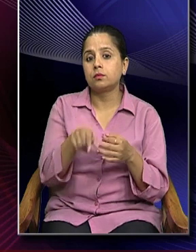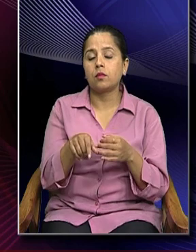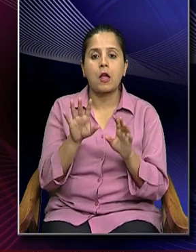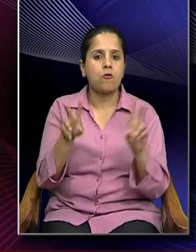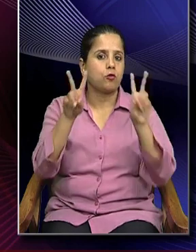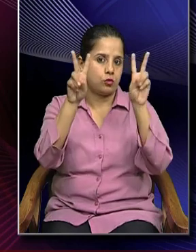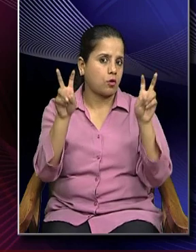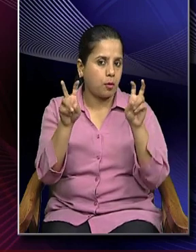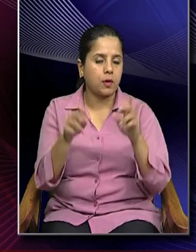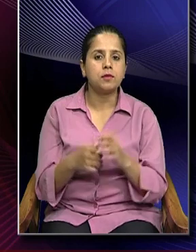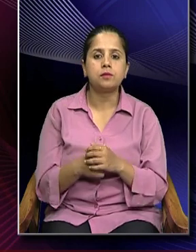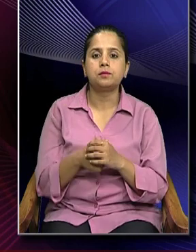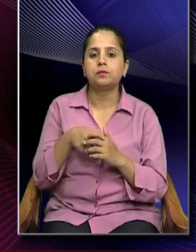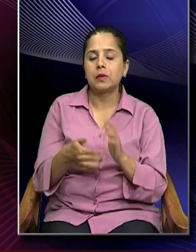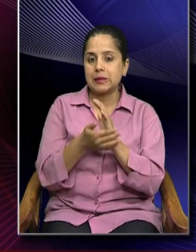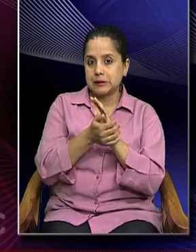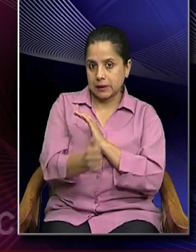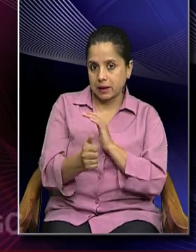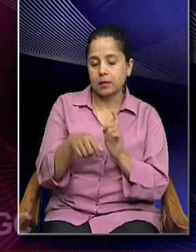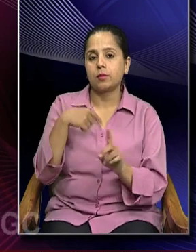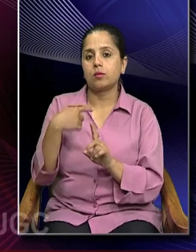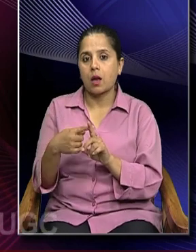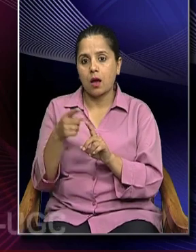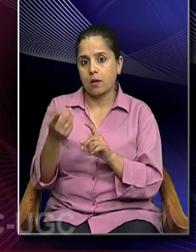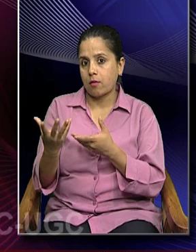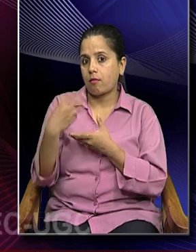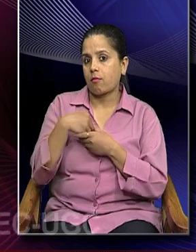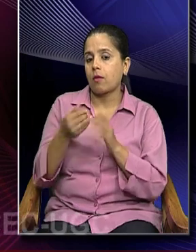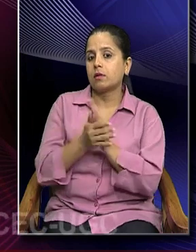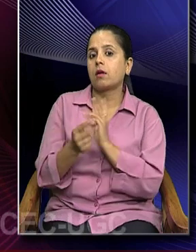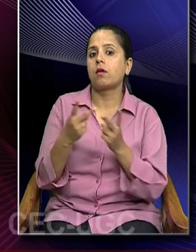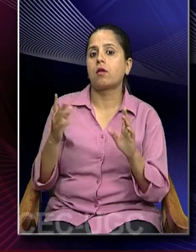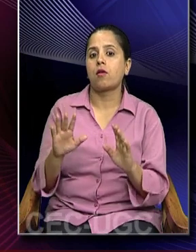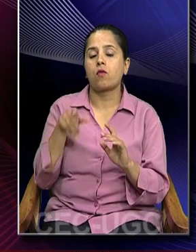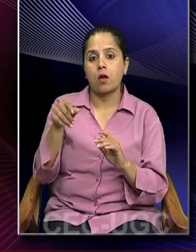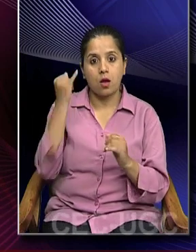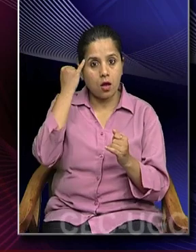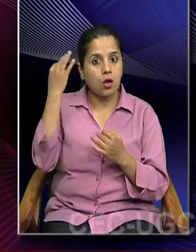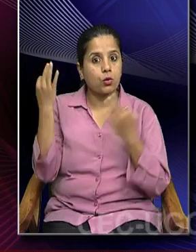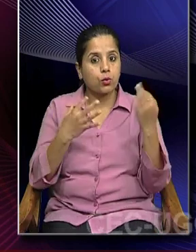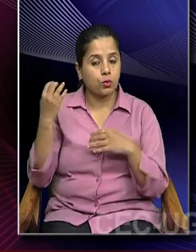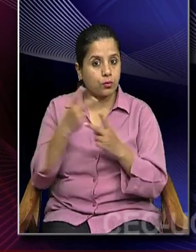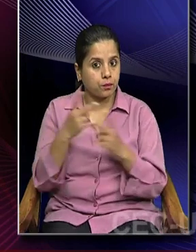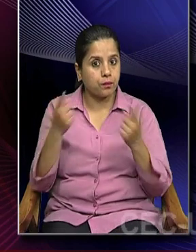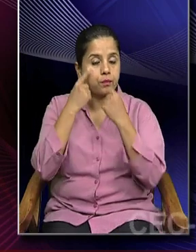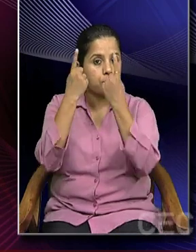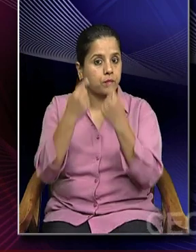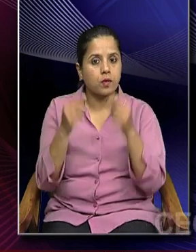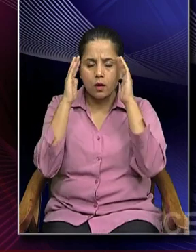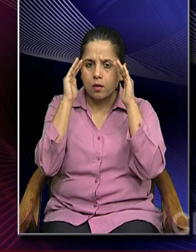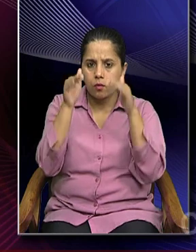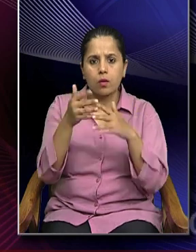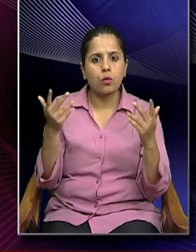aspect, the skills and the competencies. The innovative assessment focuses